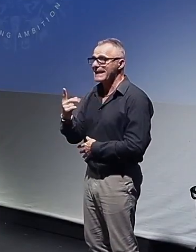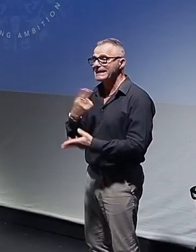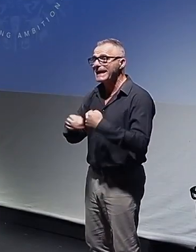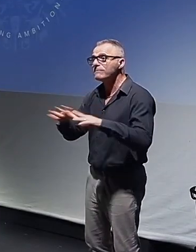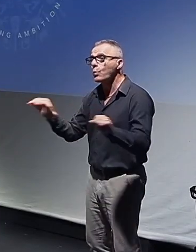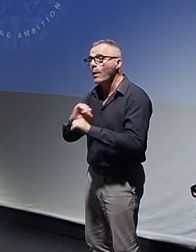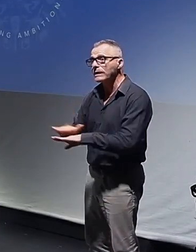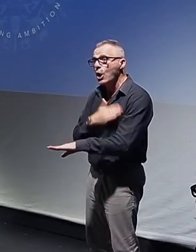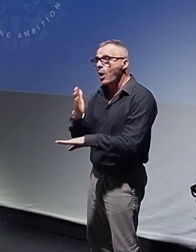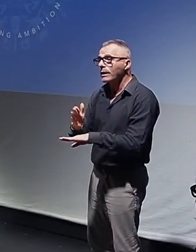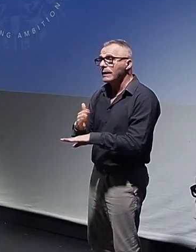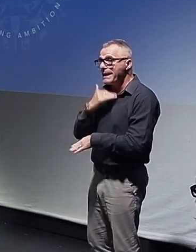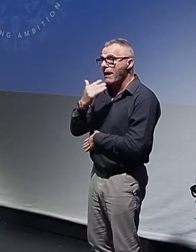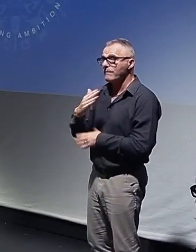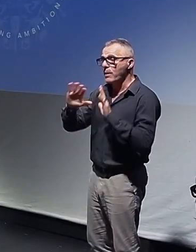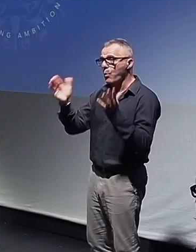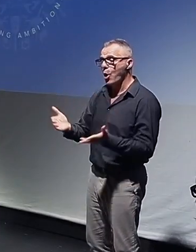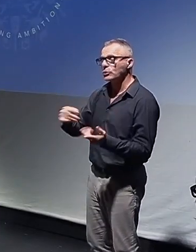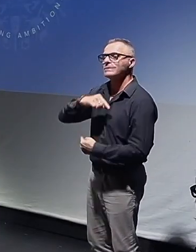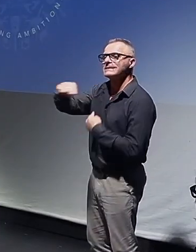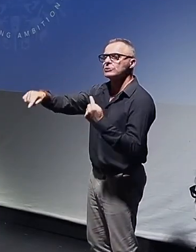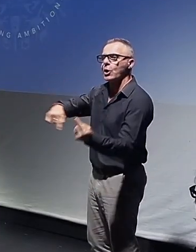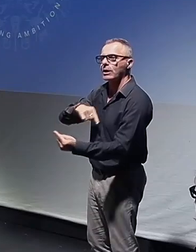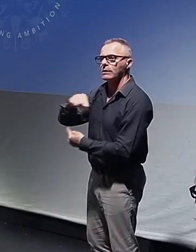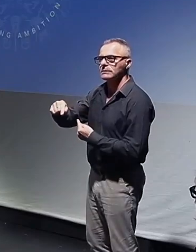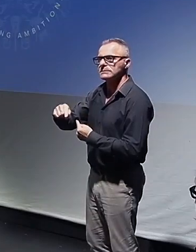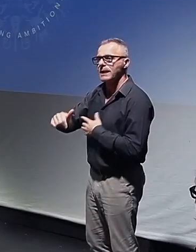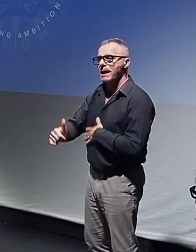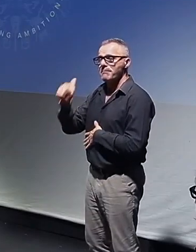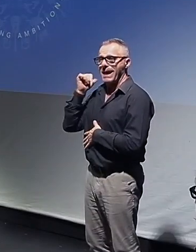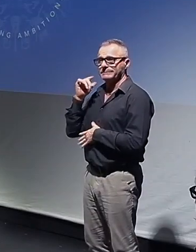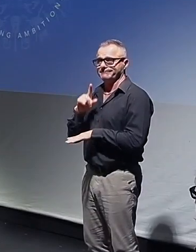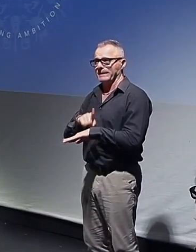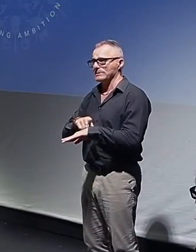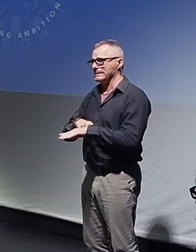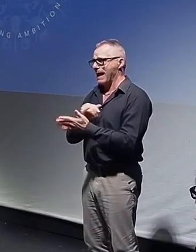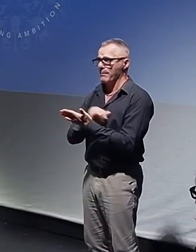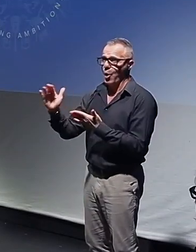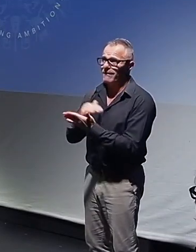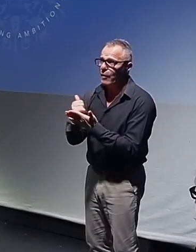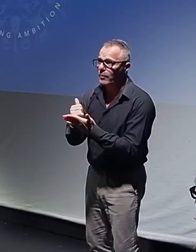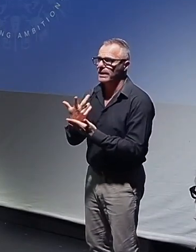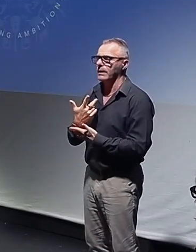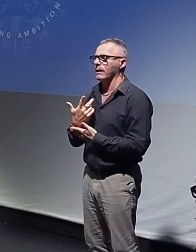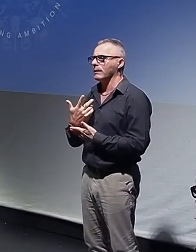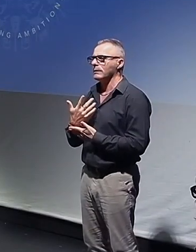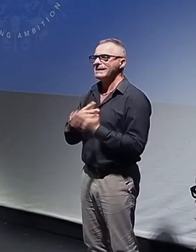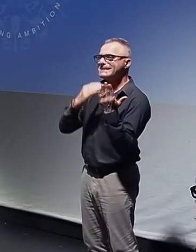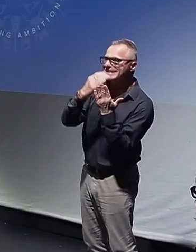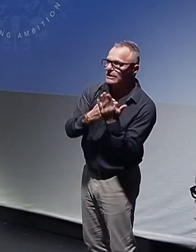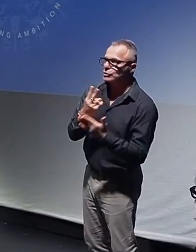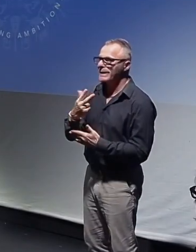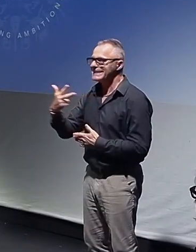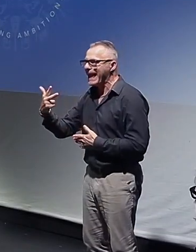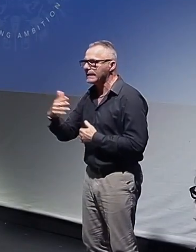in circles. And he was saying this at a time when there was homophobia in journalism, Section 28, Thatcher's